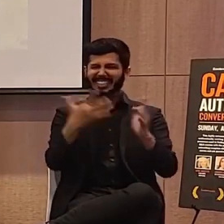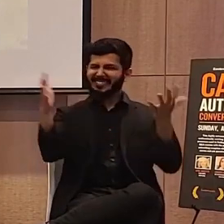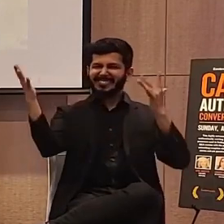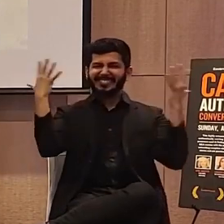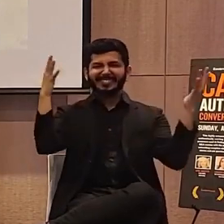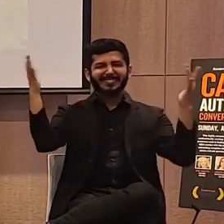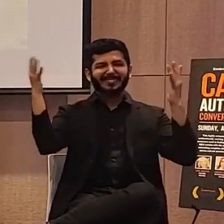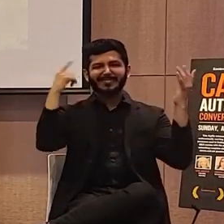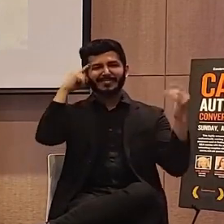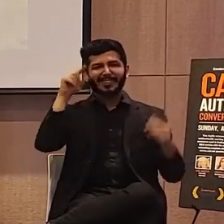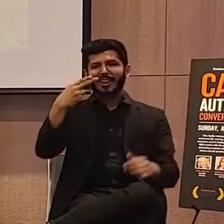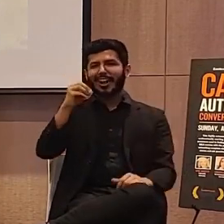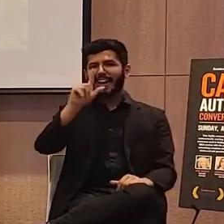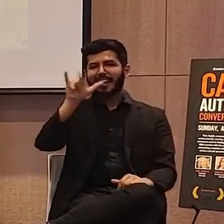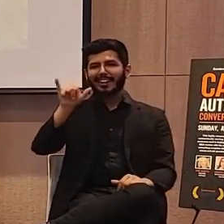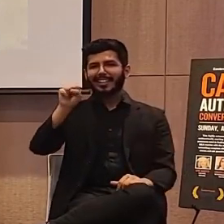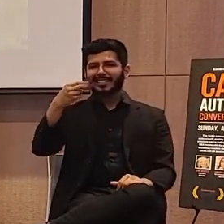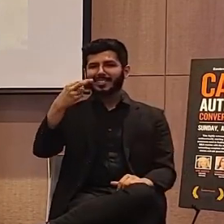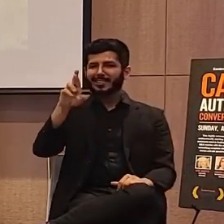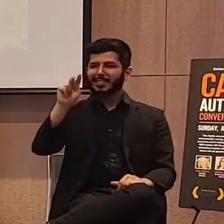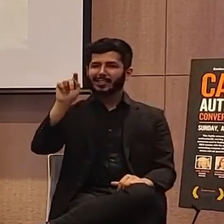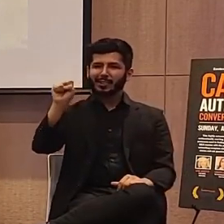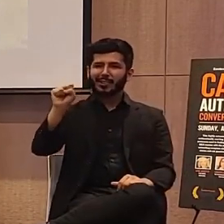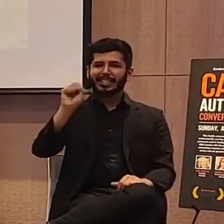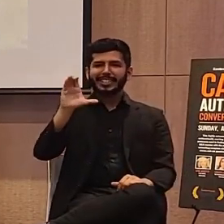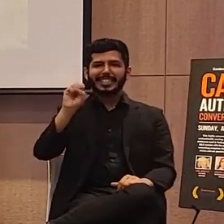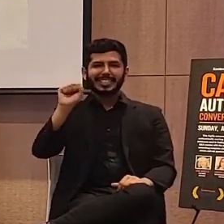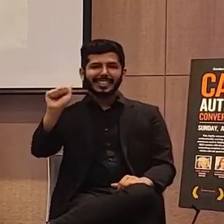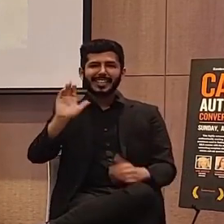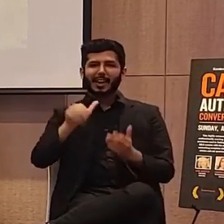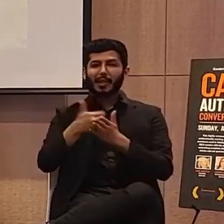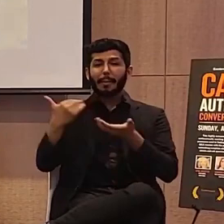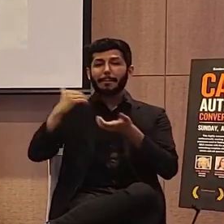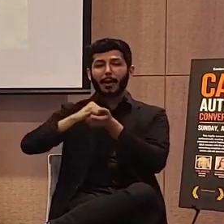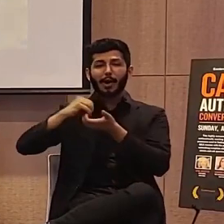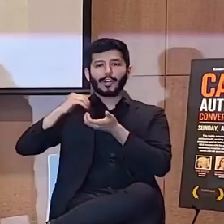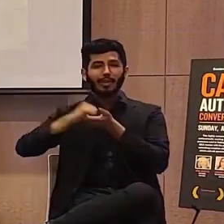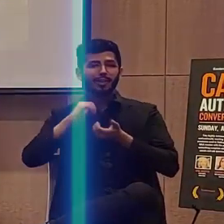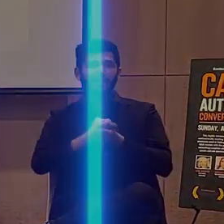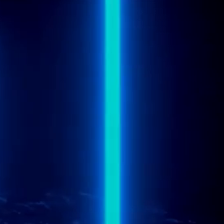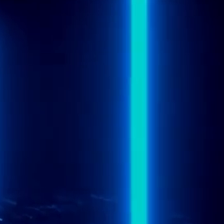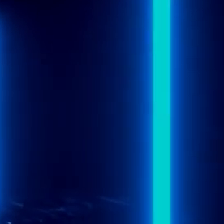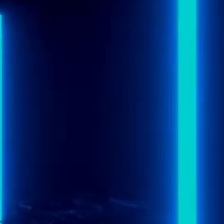CSA, all the partners, all the casting, everyone here.